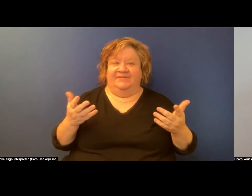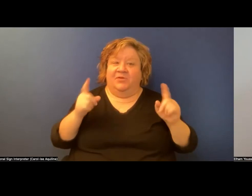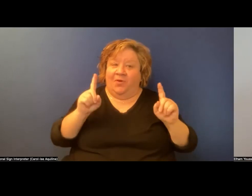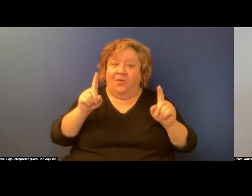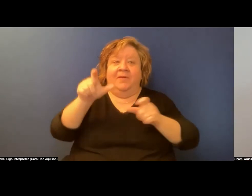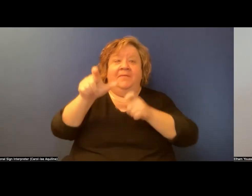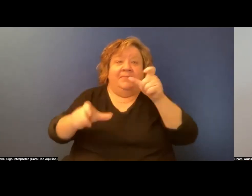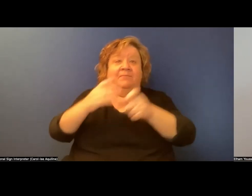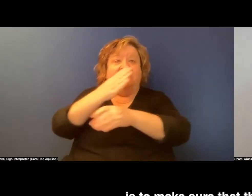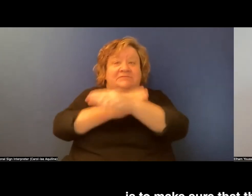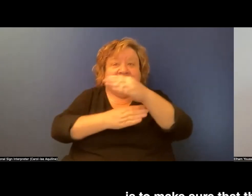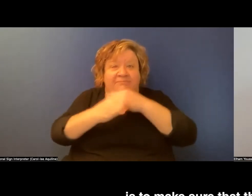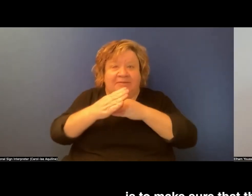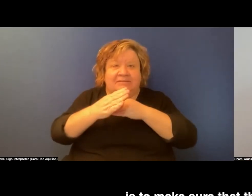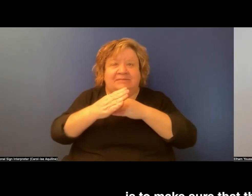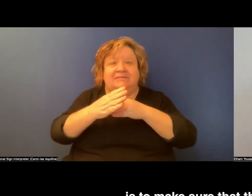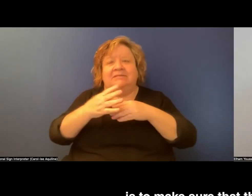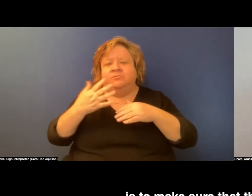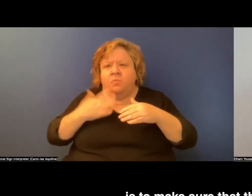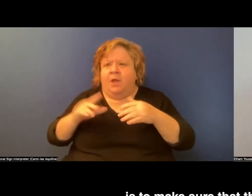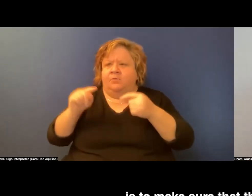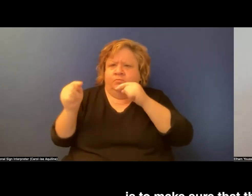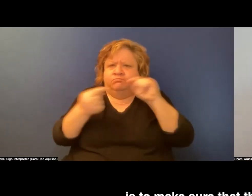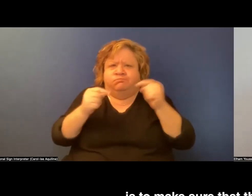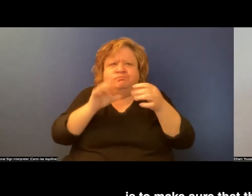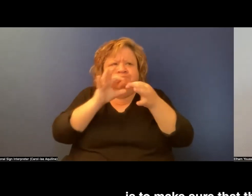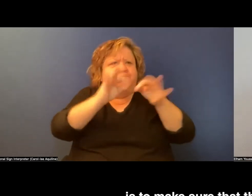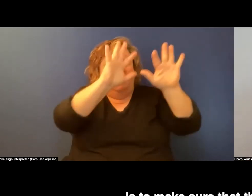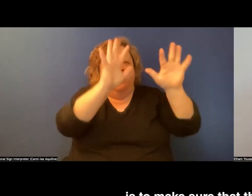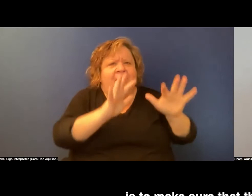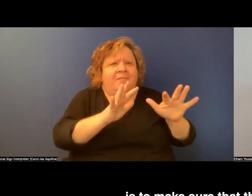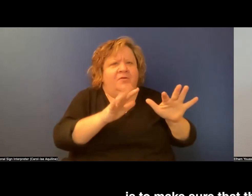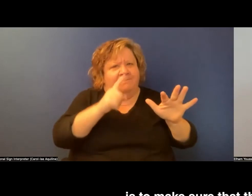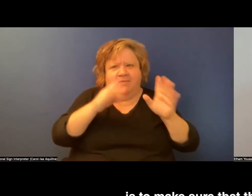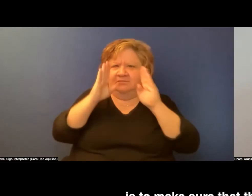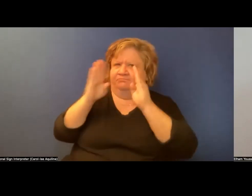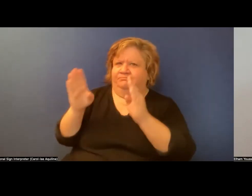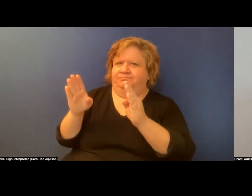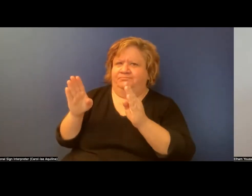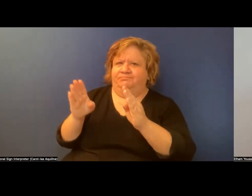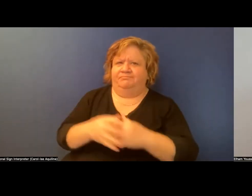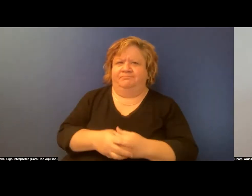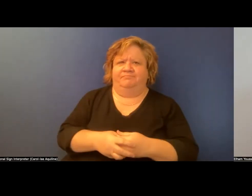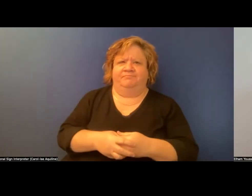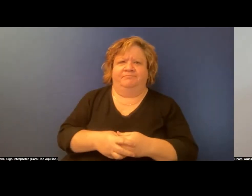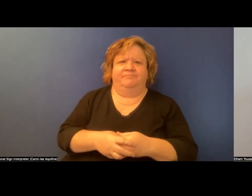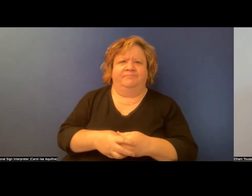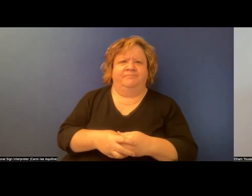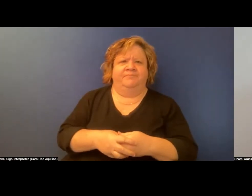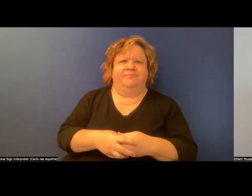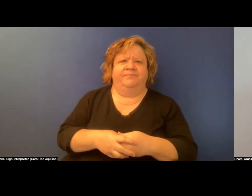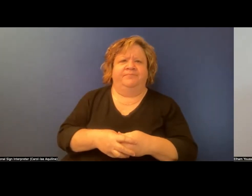climate conversations is to make sure that they can actually enter and they can access